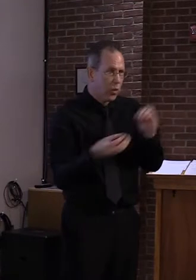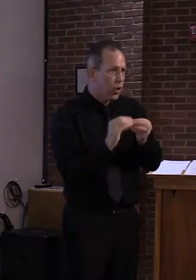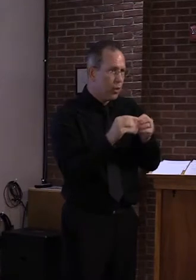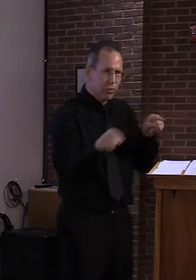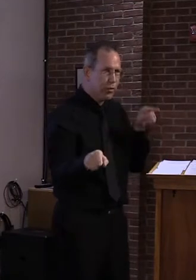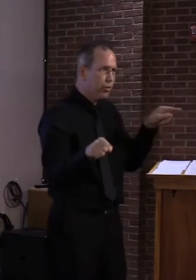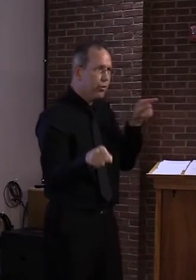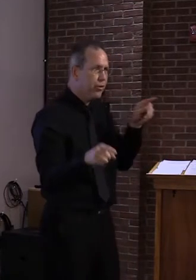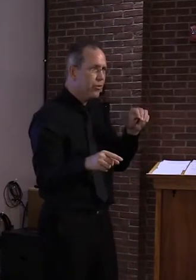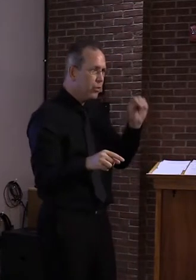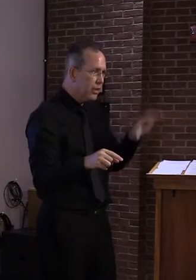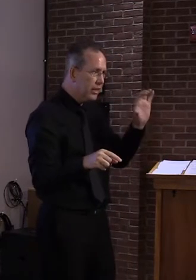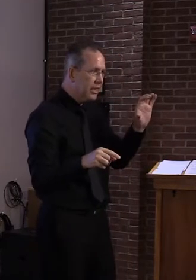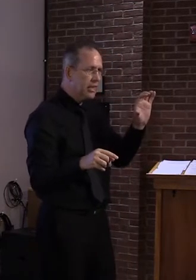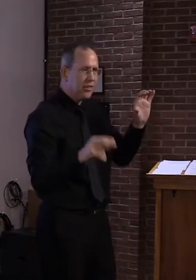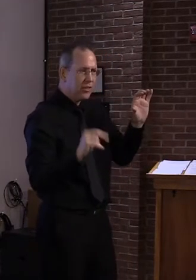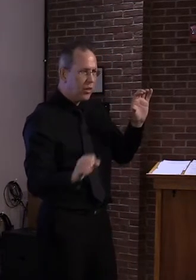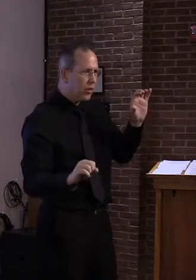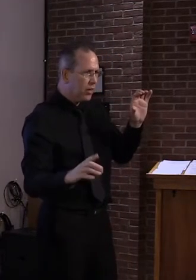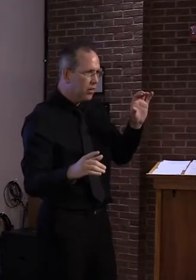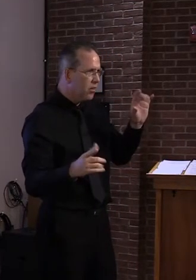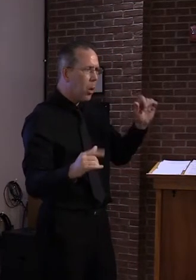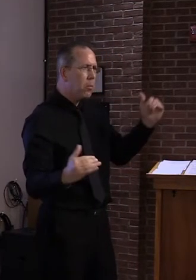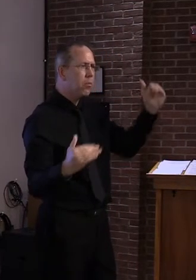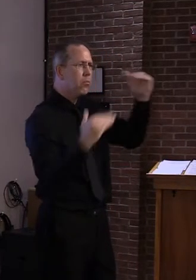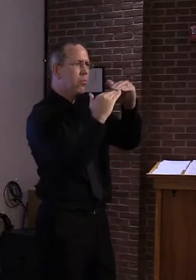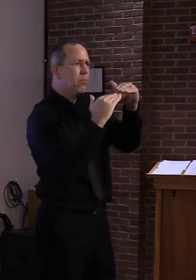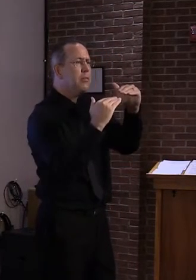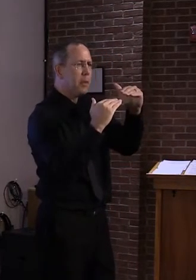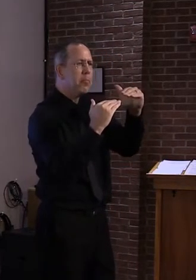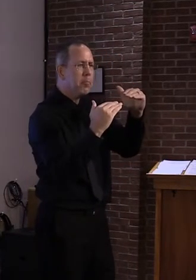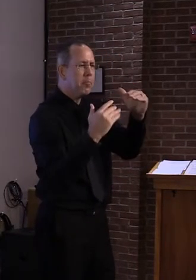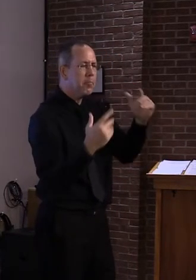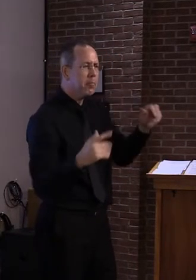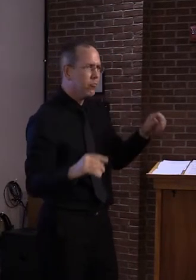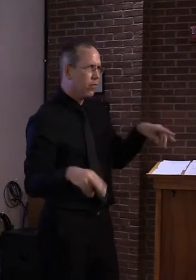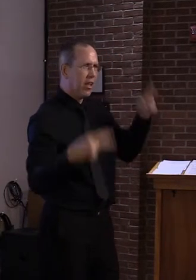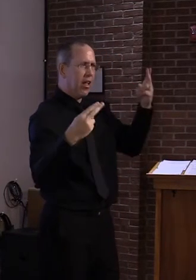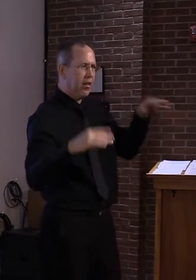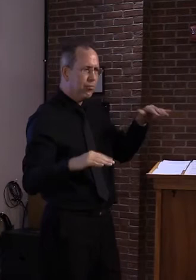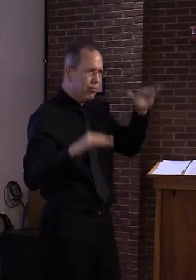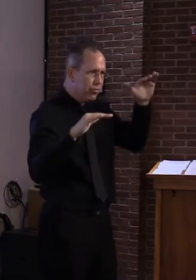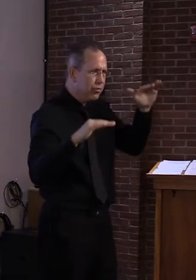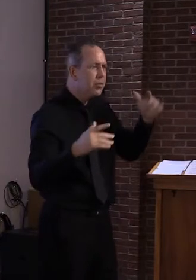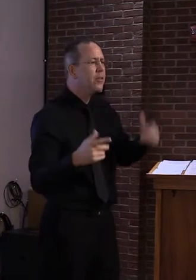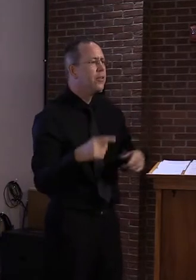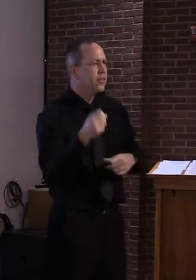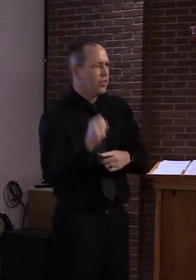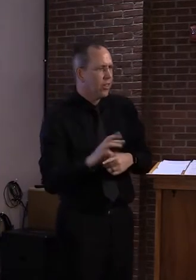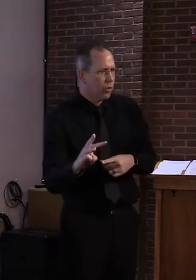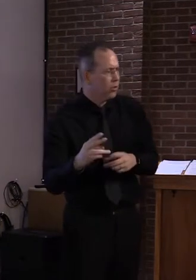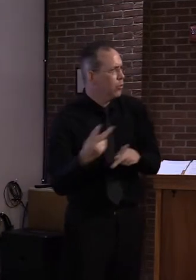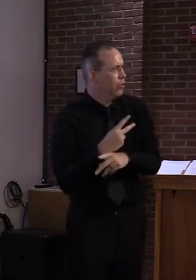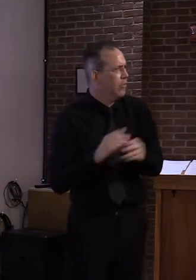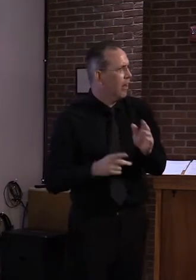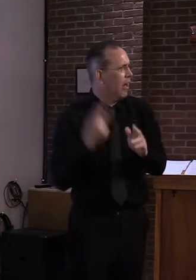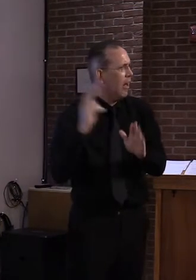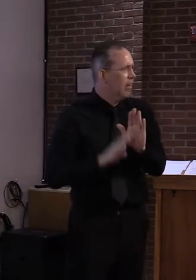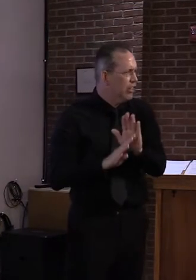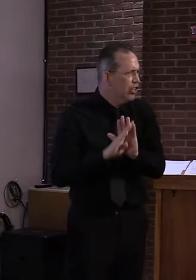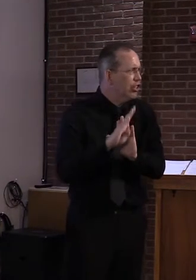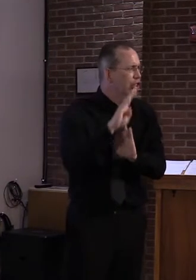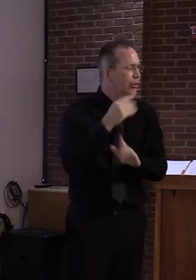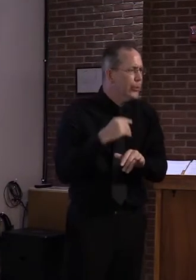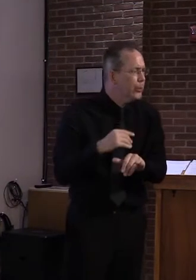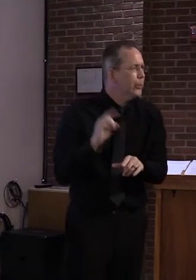term. And again, you can see that both the South and the West regions remain on trajectories of rapid growth. And these include